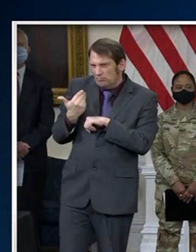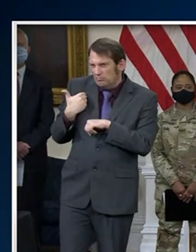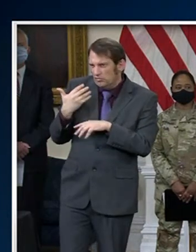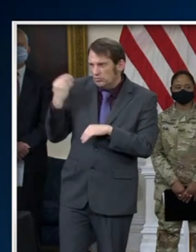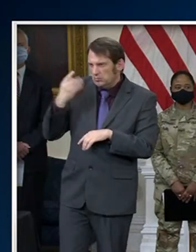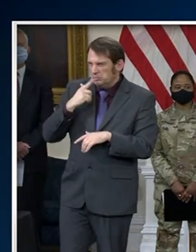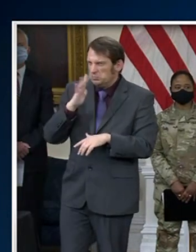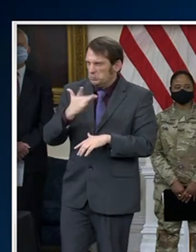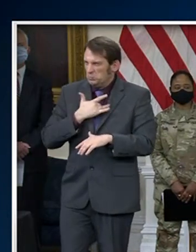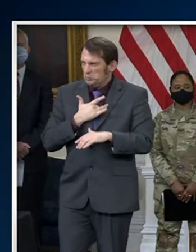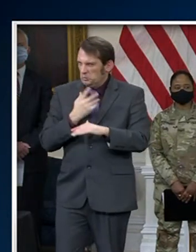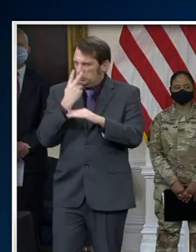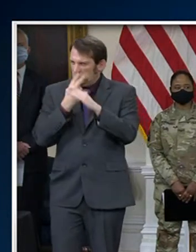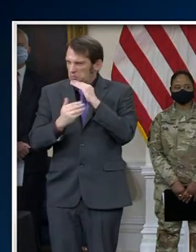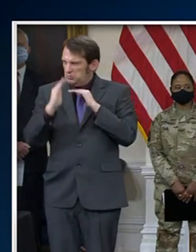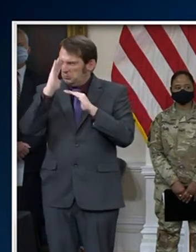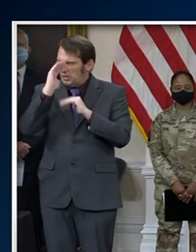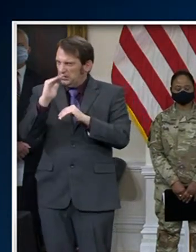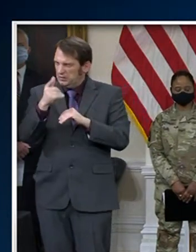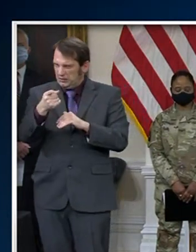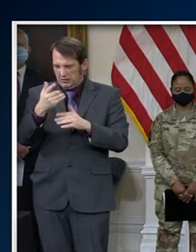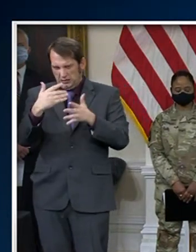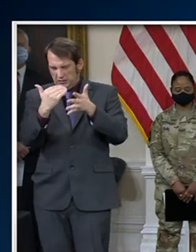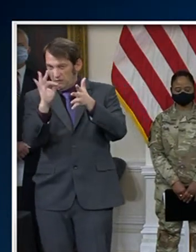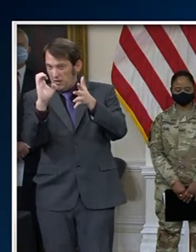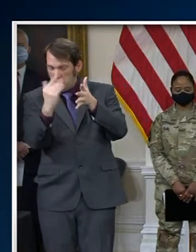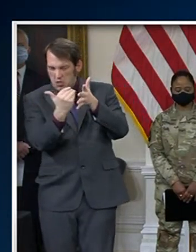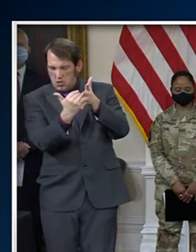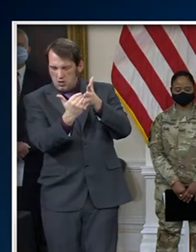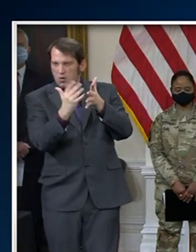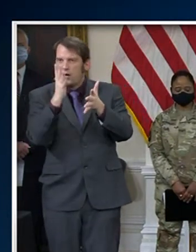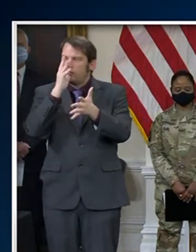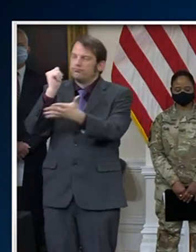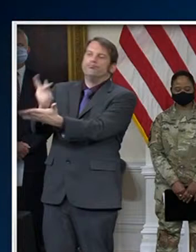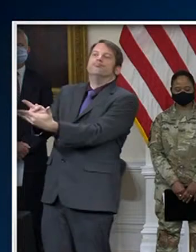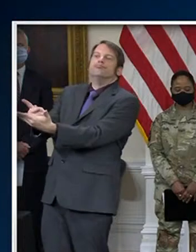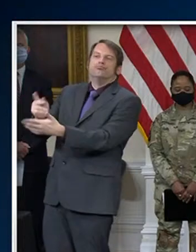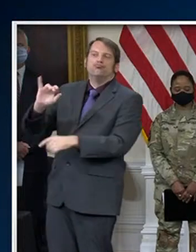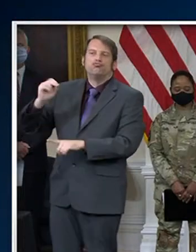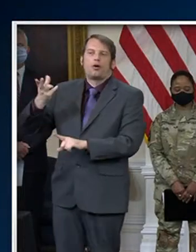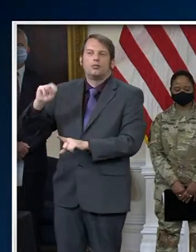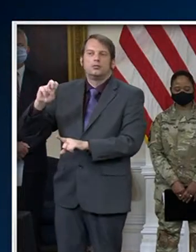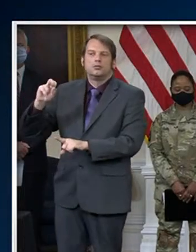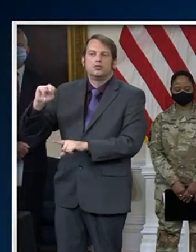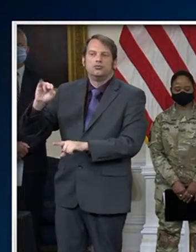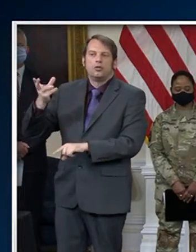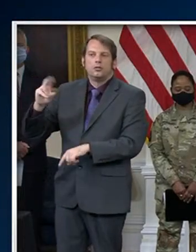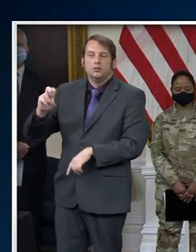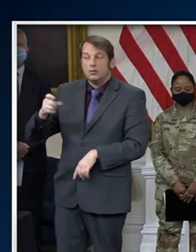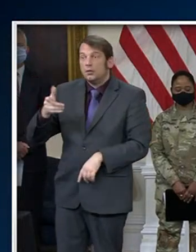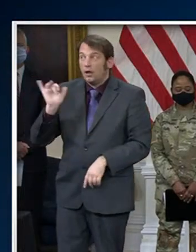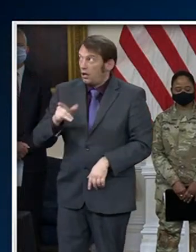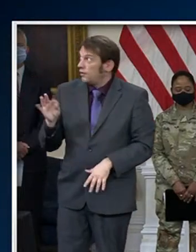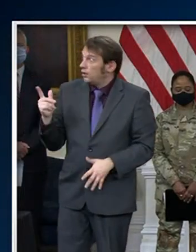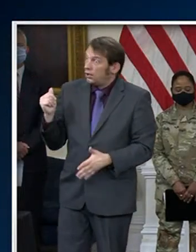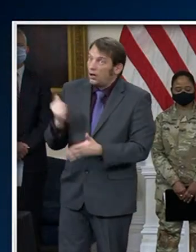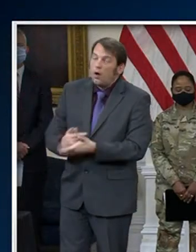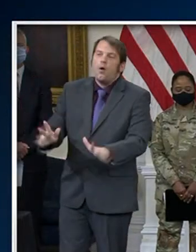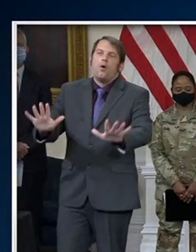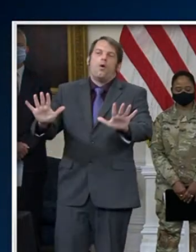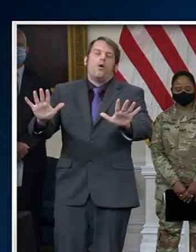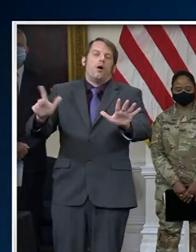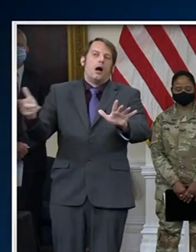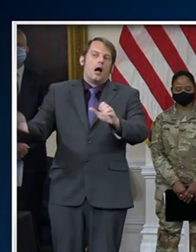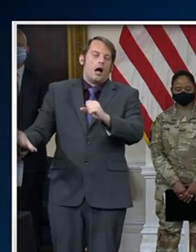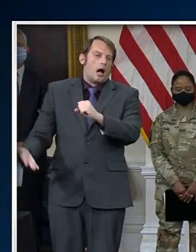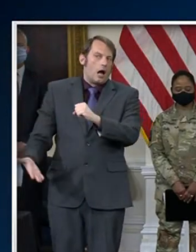this should be approved by the end of this month. This could very well be a major breakthrough in terms of